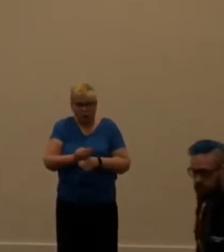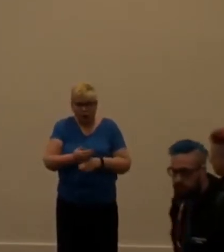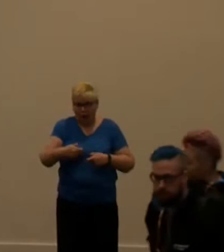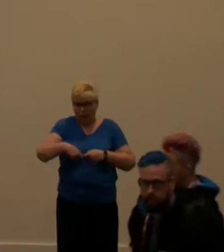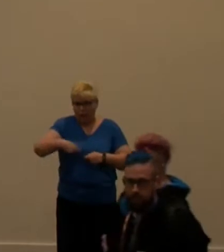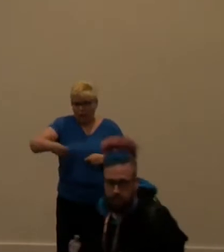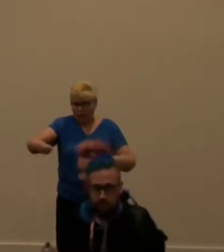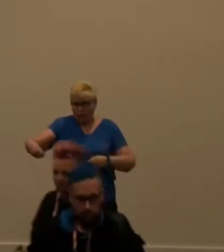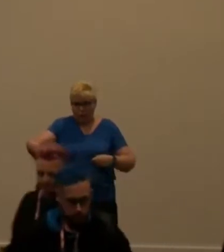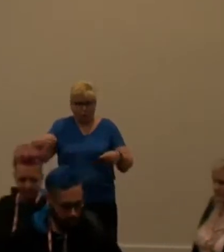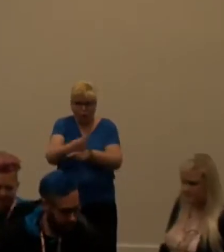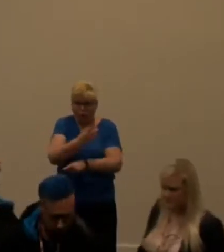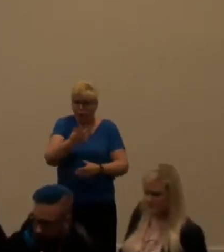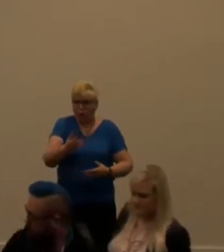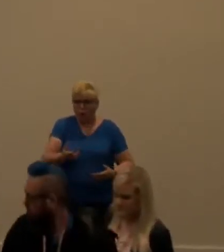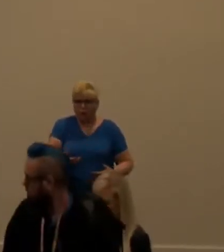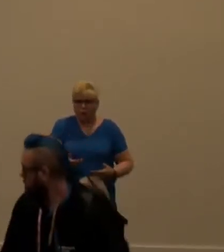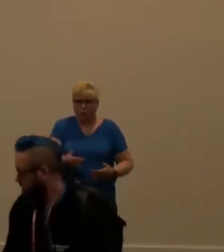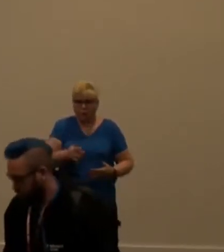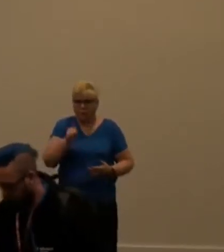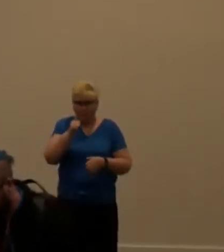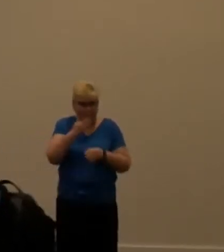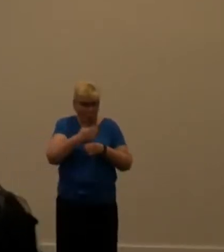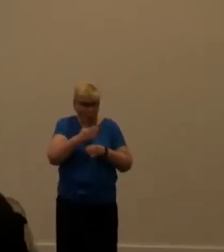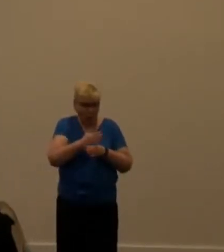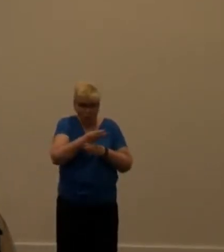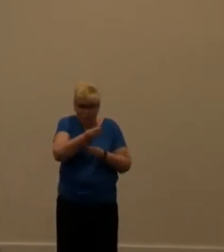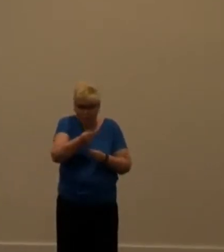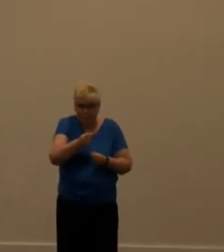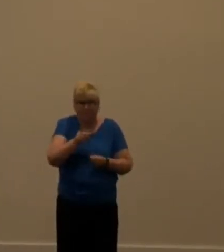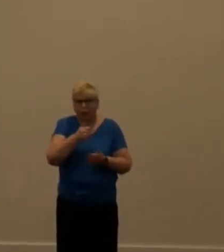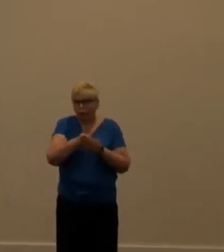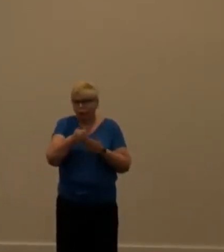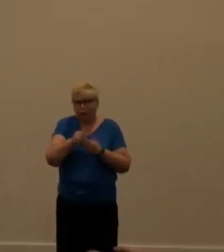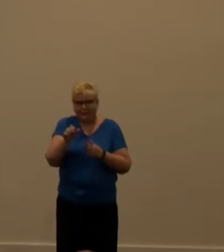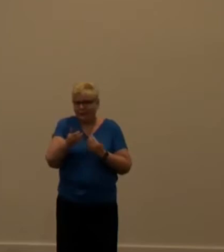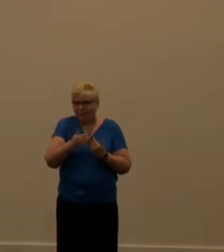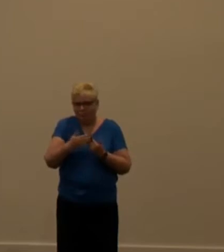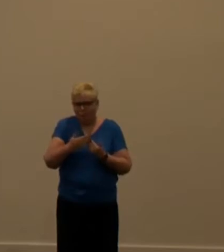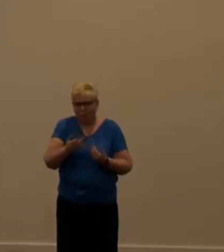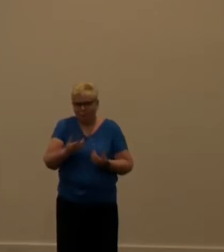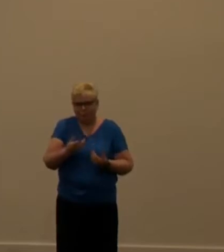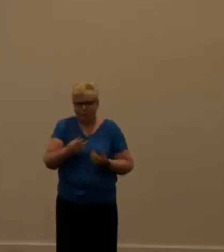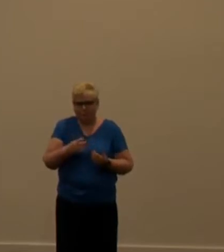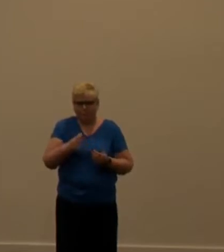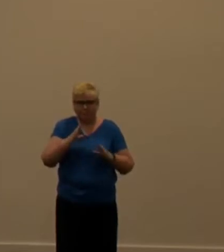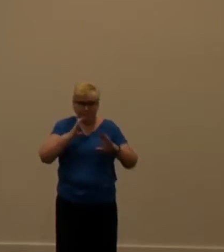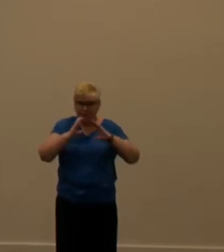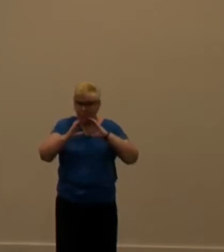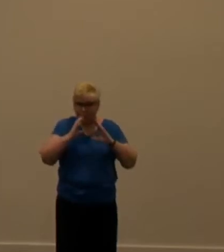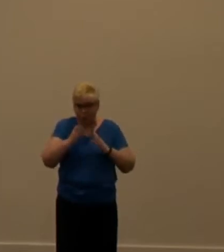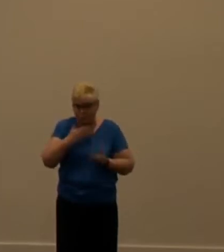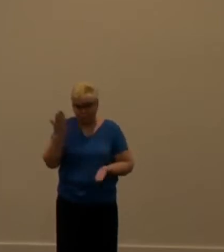wrong. It might work with some, but it usually takes a lot more. The communication was